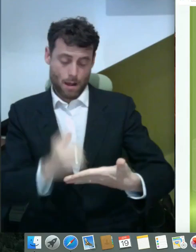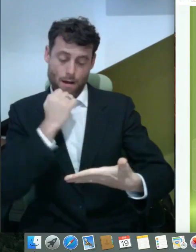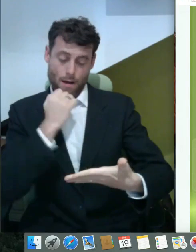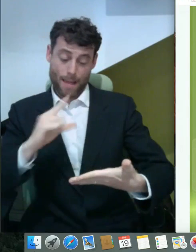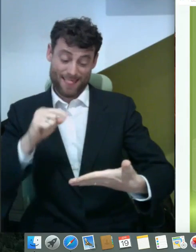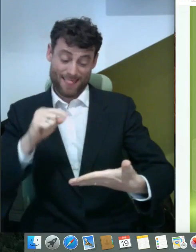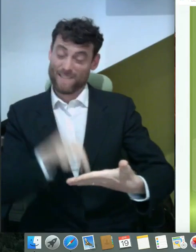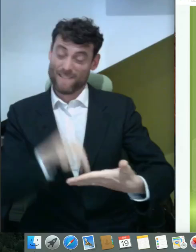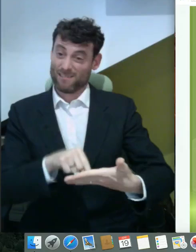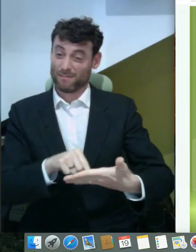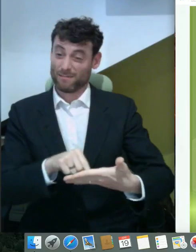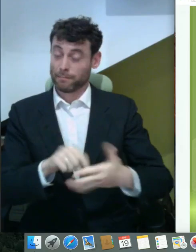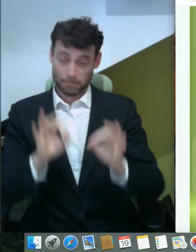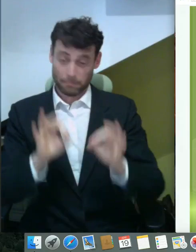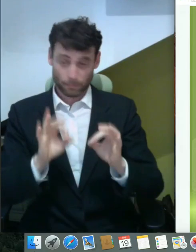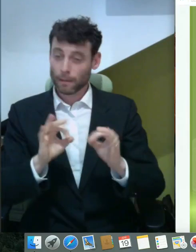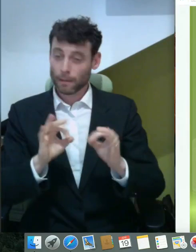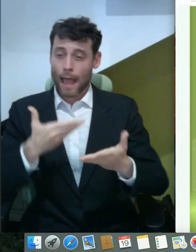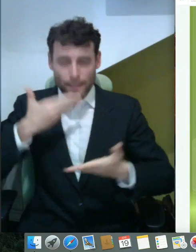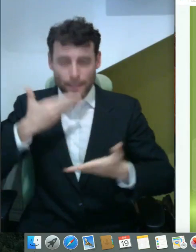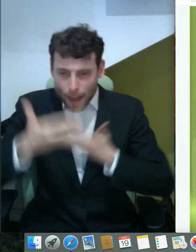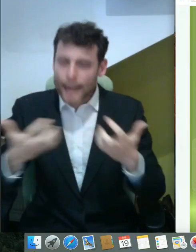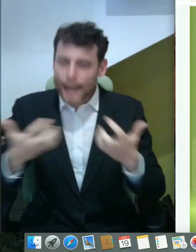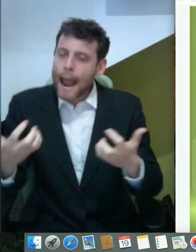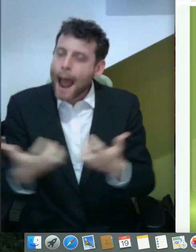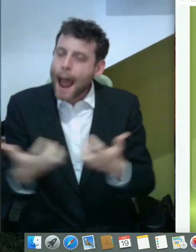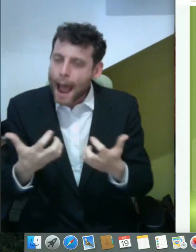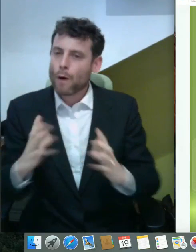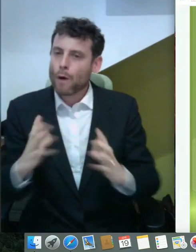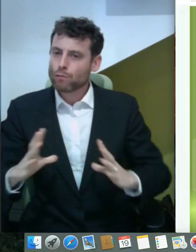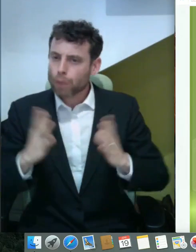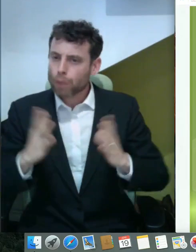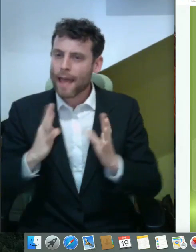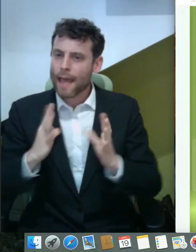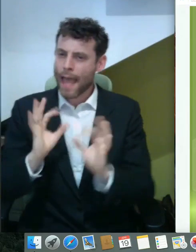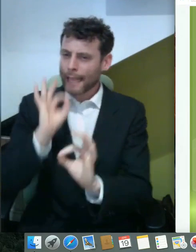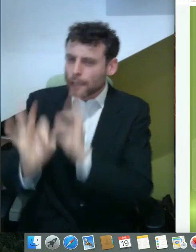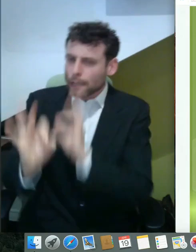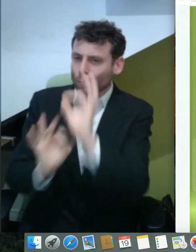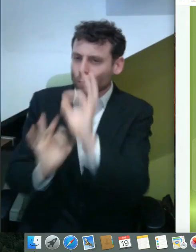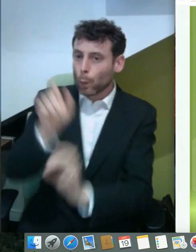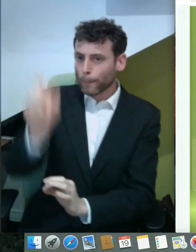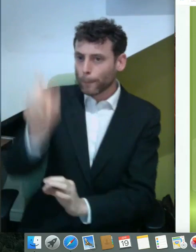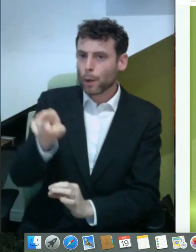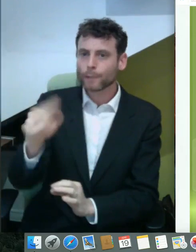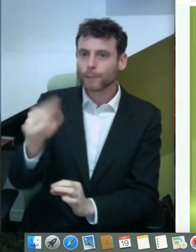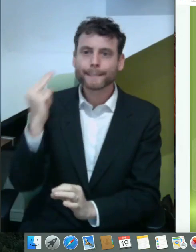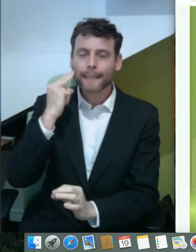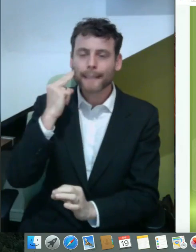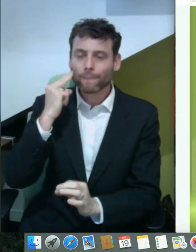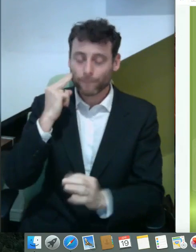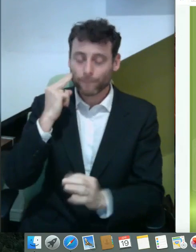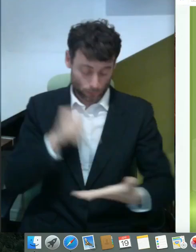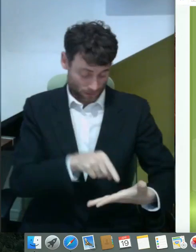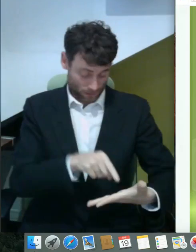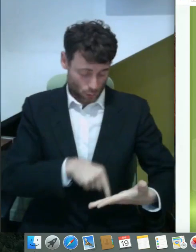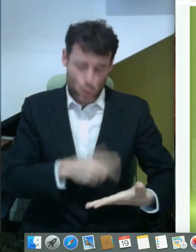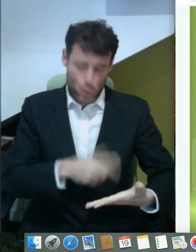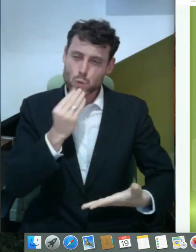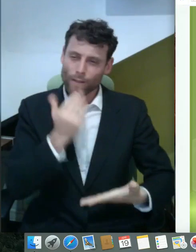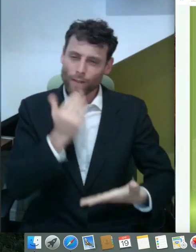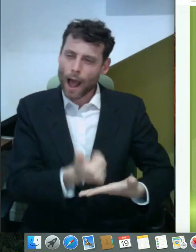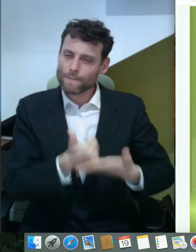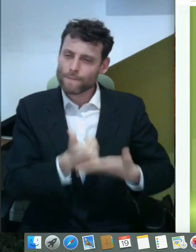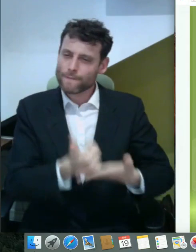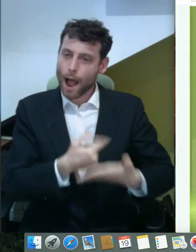on how to prepare for interviewing a person who is deaf. And this is a really useful document, not only